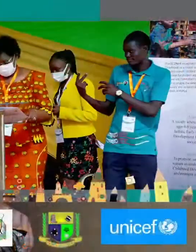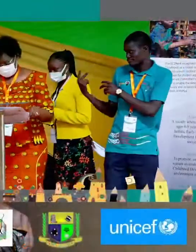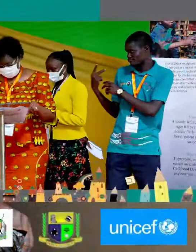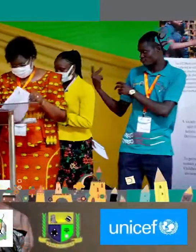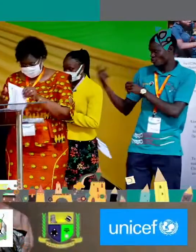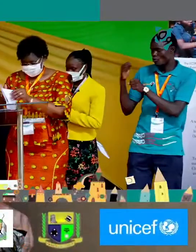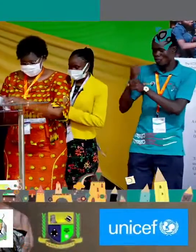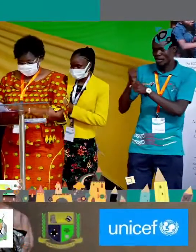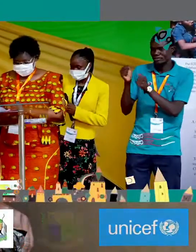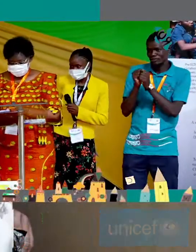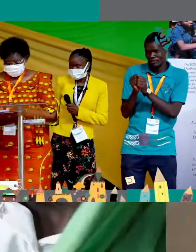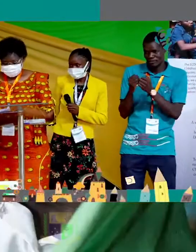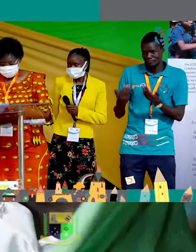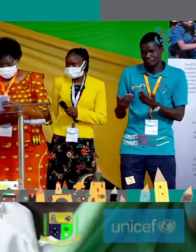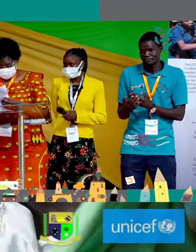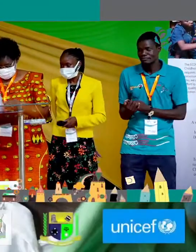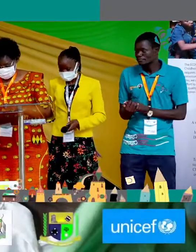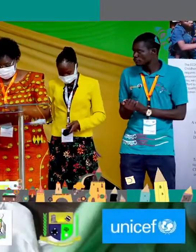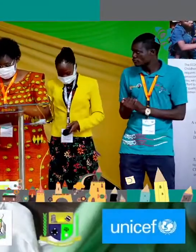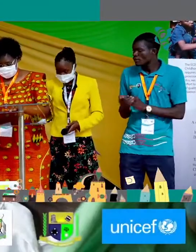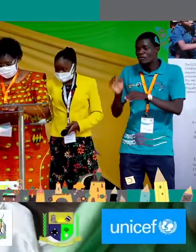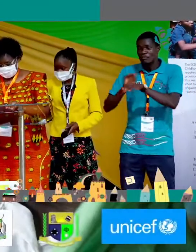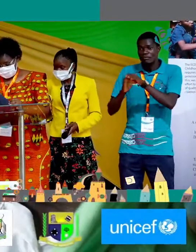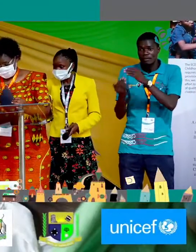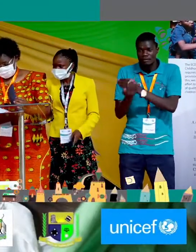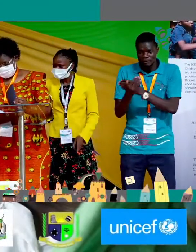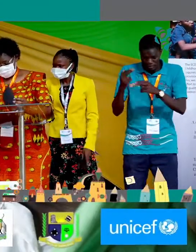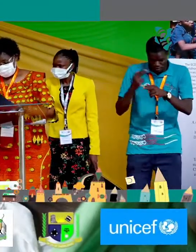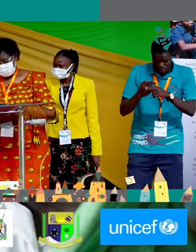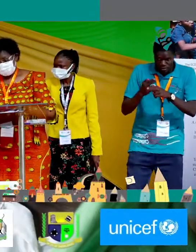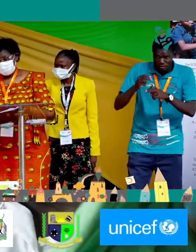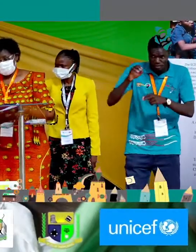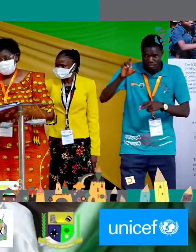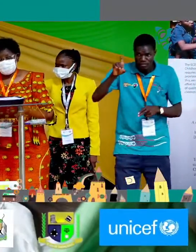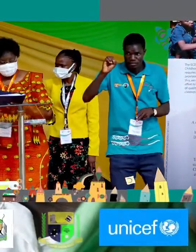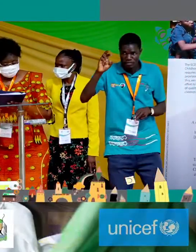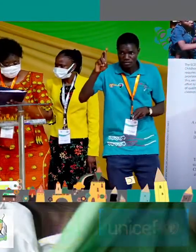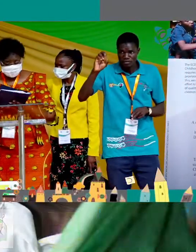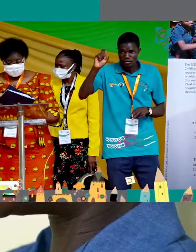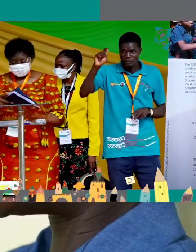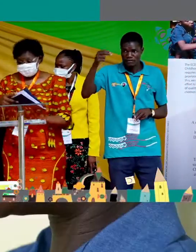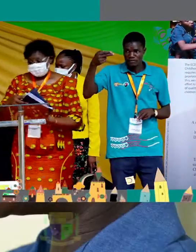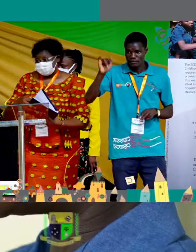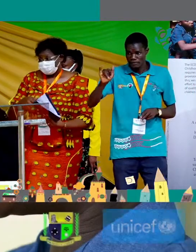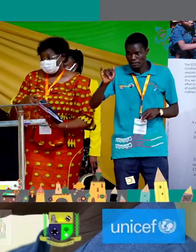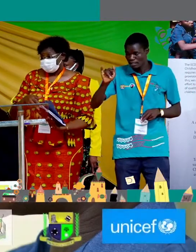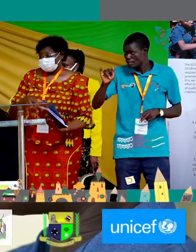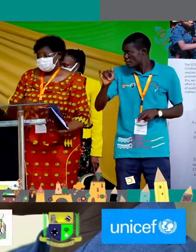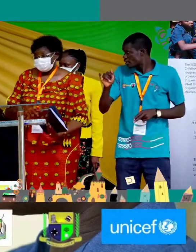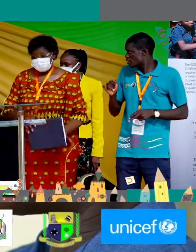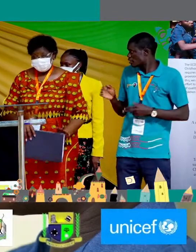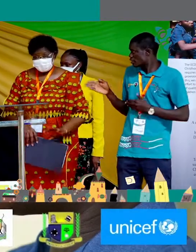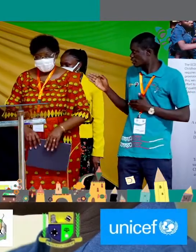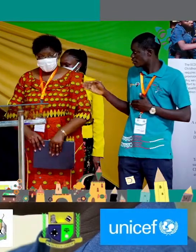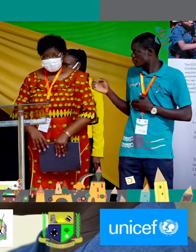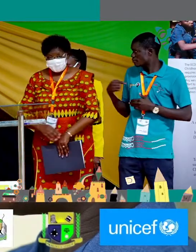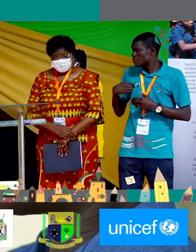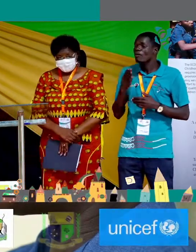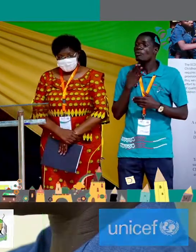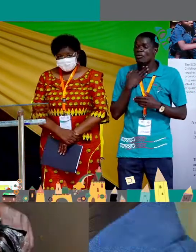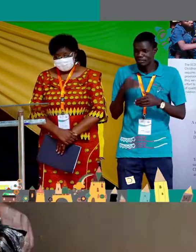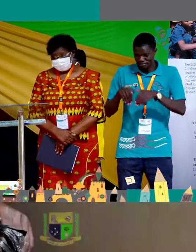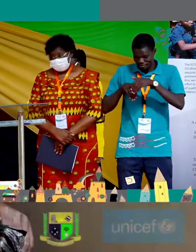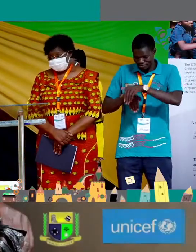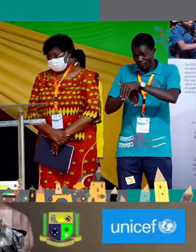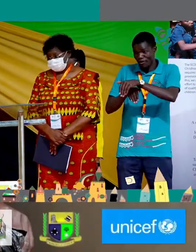Good morning, all of you. My name is Dorothy, as you heard Madam say, and I would like to follow